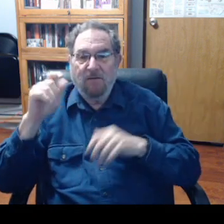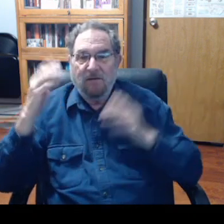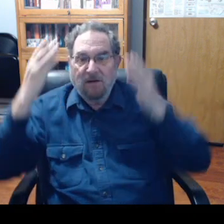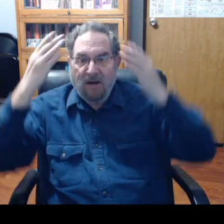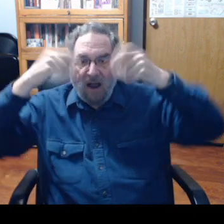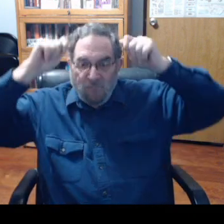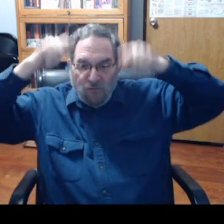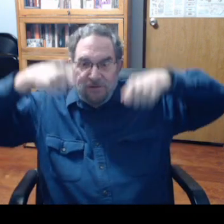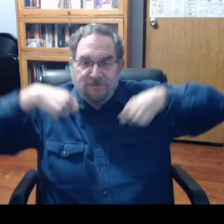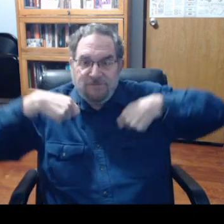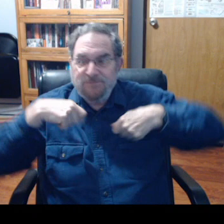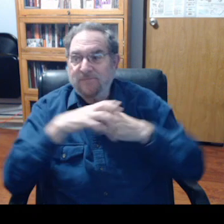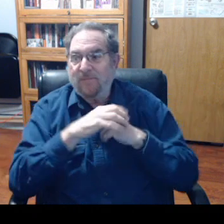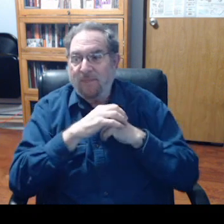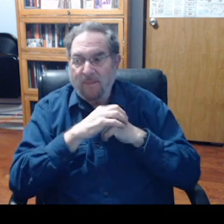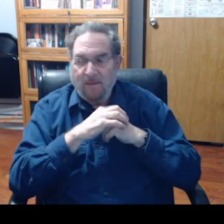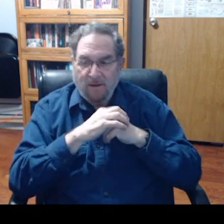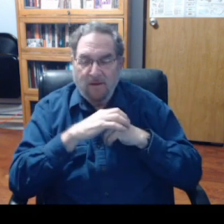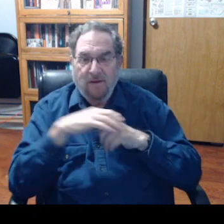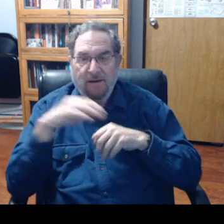veil covering.